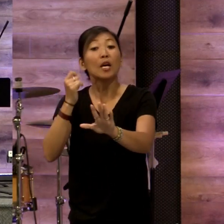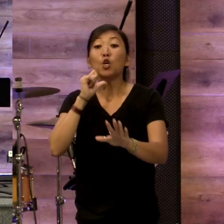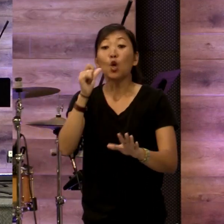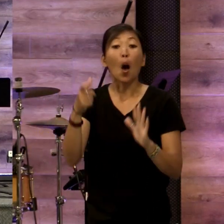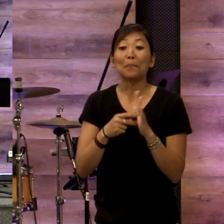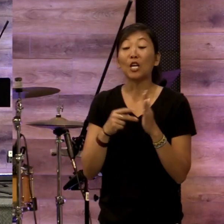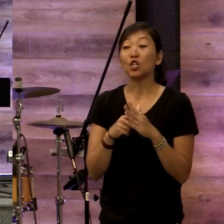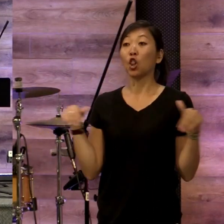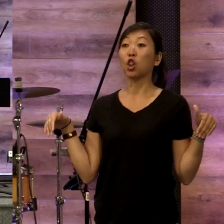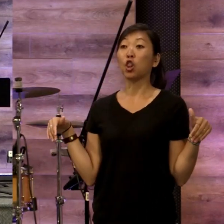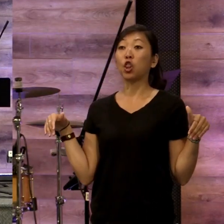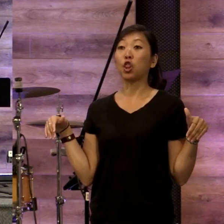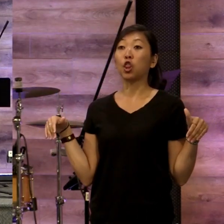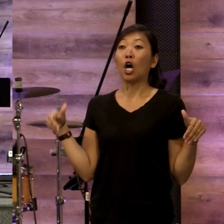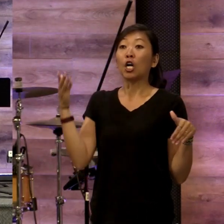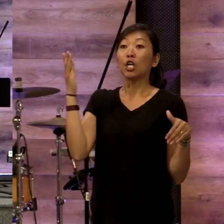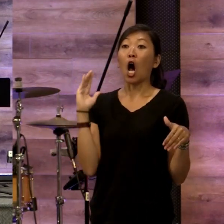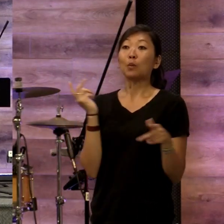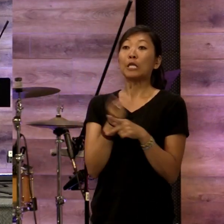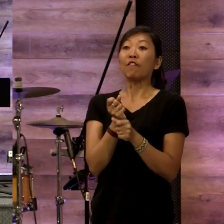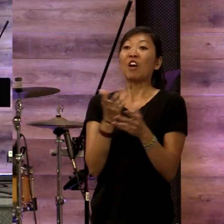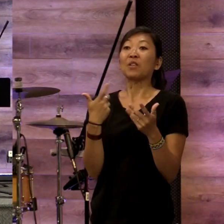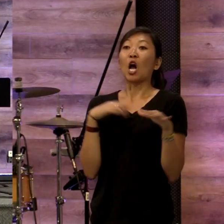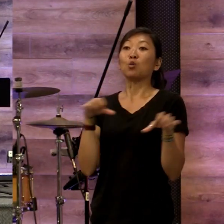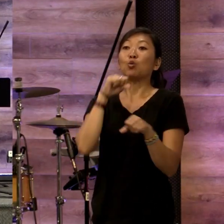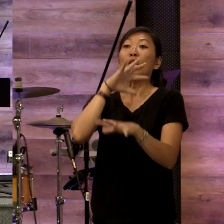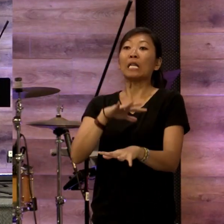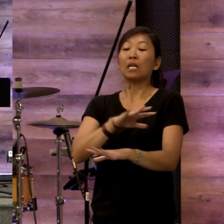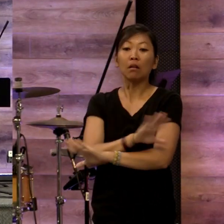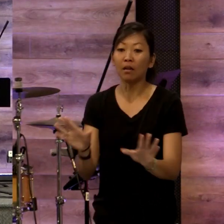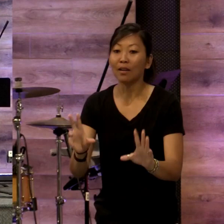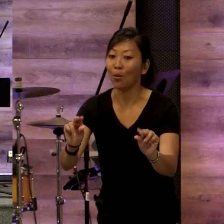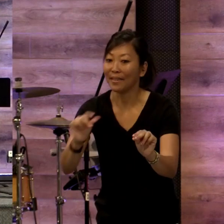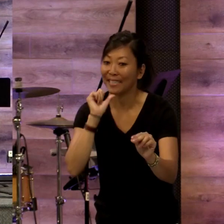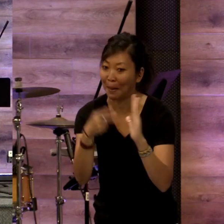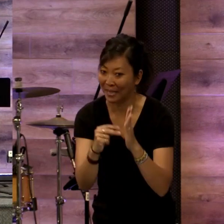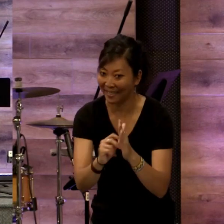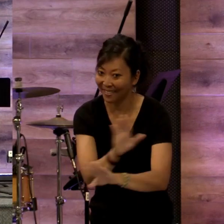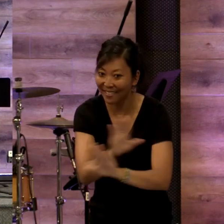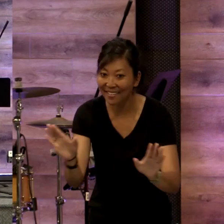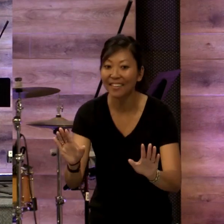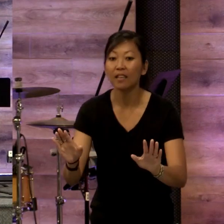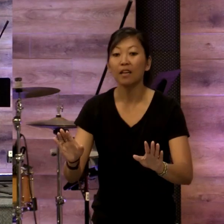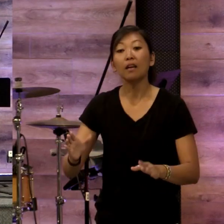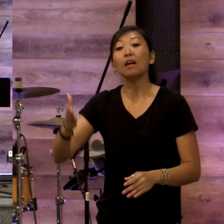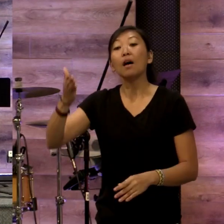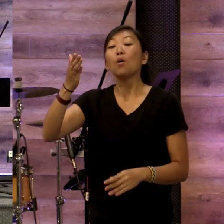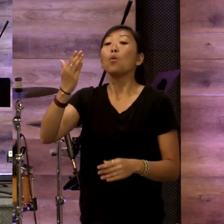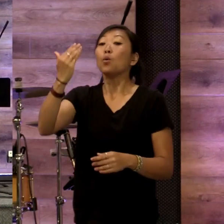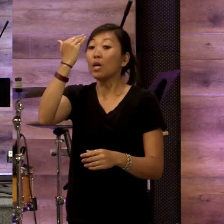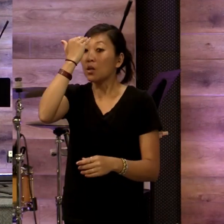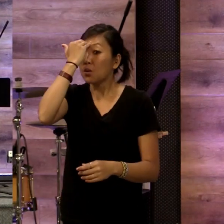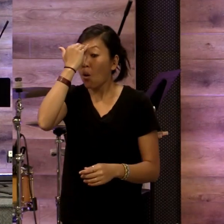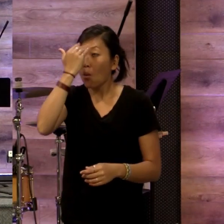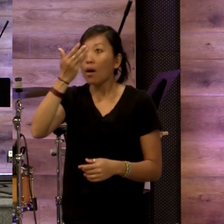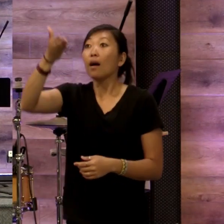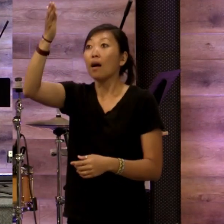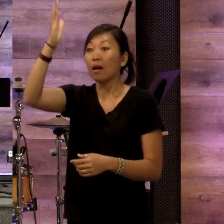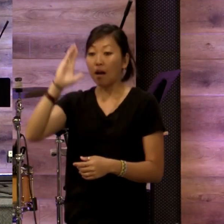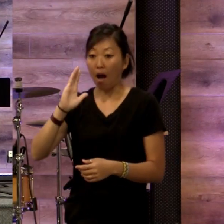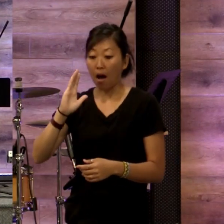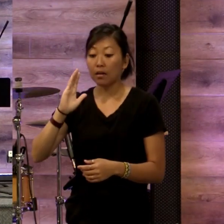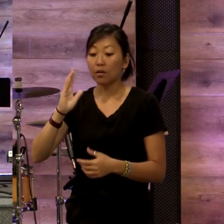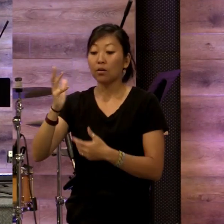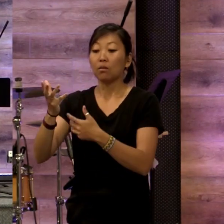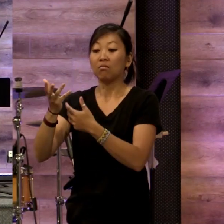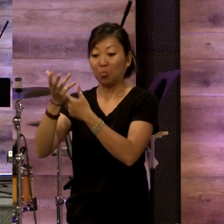go and let God, and we think that God has to miraculously provide and deliver us from every circumstance, but rather that we, as a